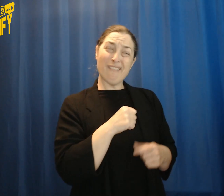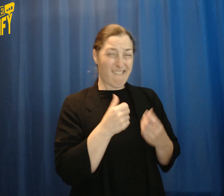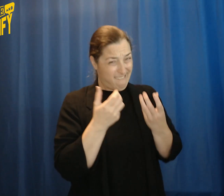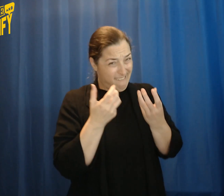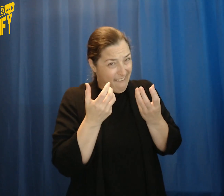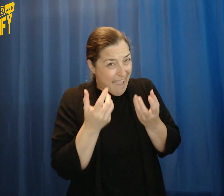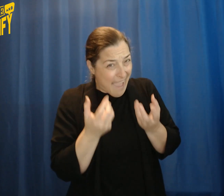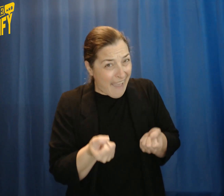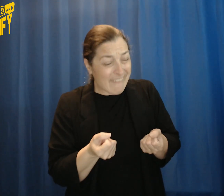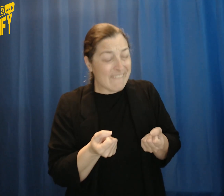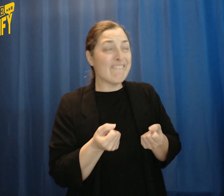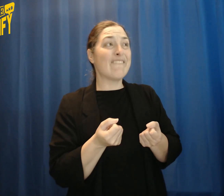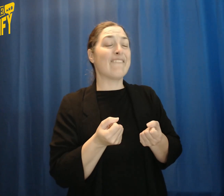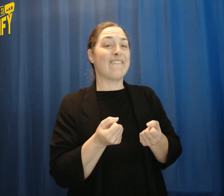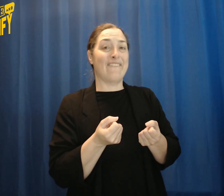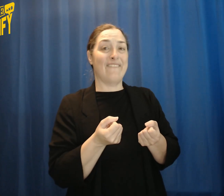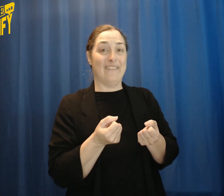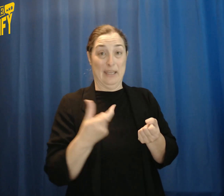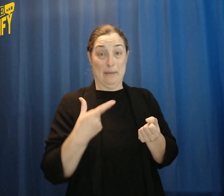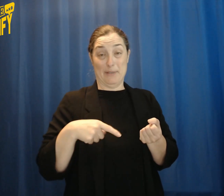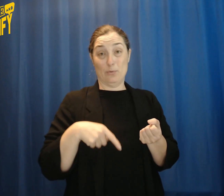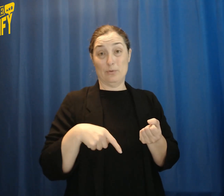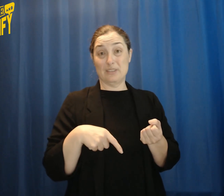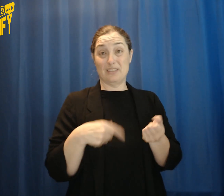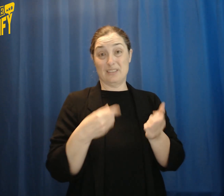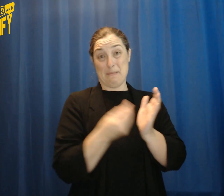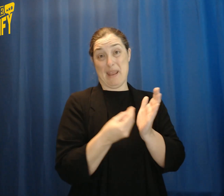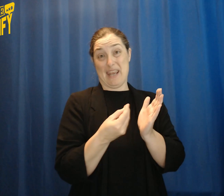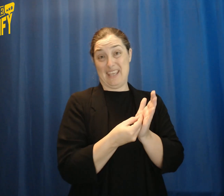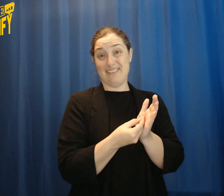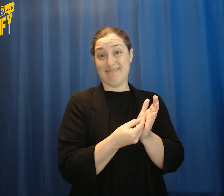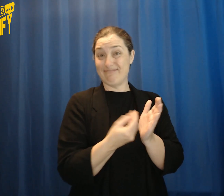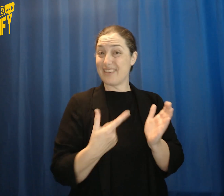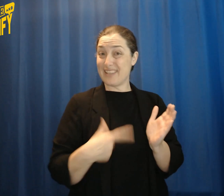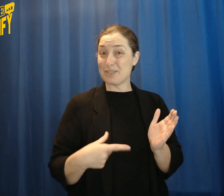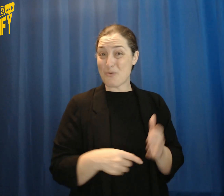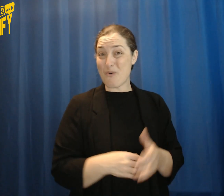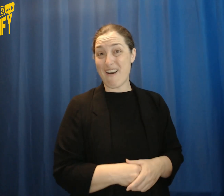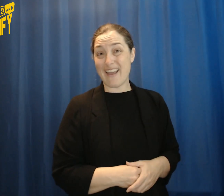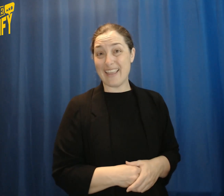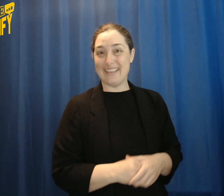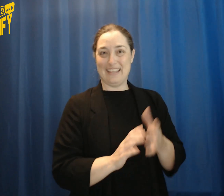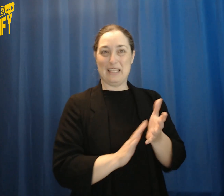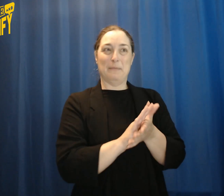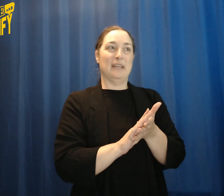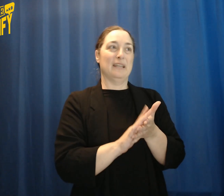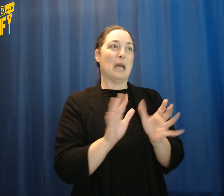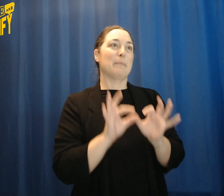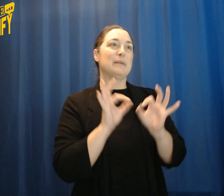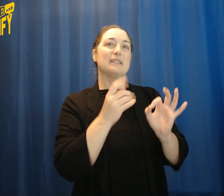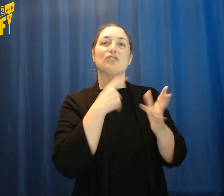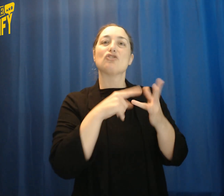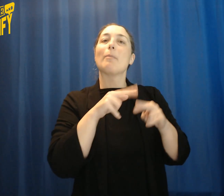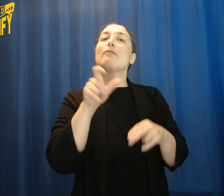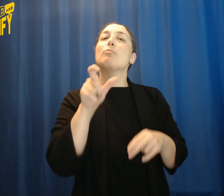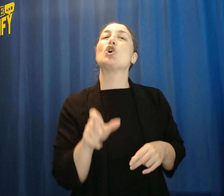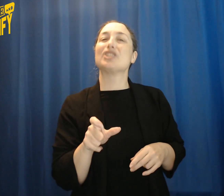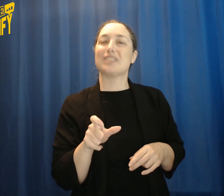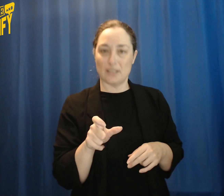because essentially money's involved, and, you know, that brings a certain type of person to the table. Again, we see a